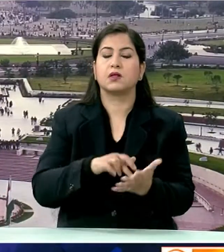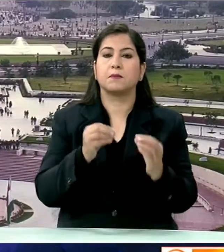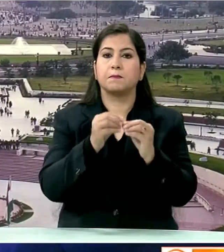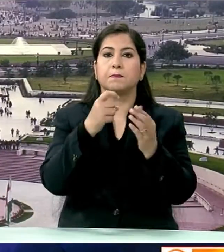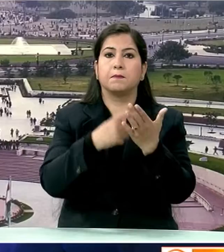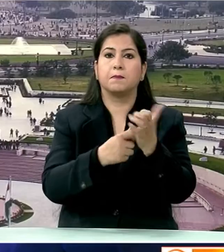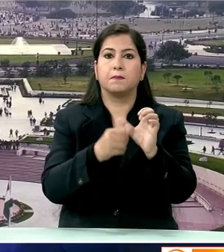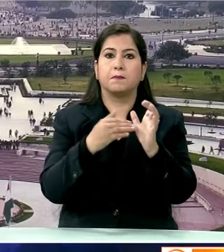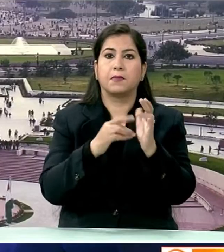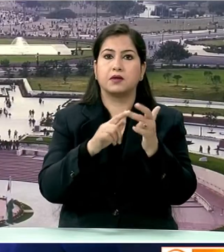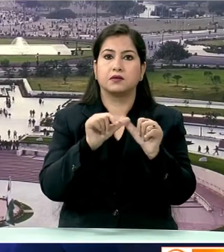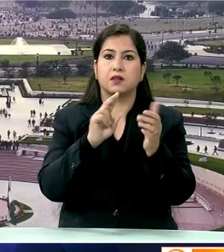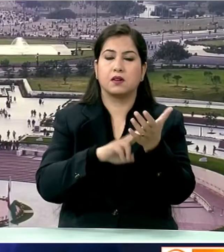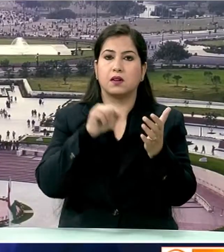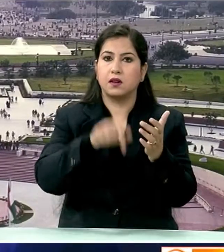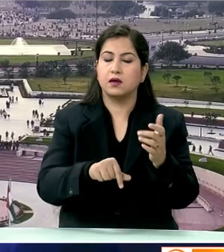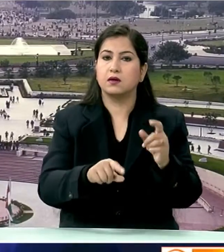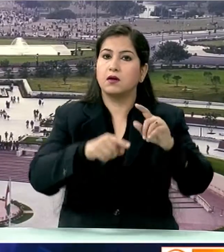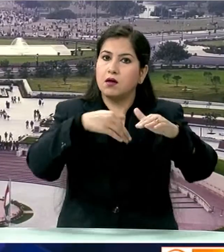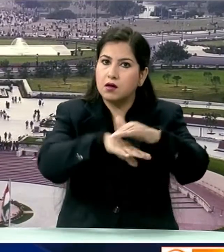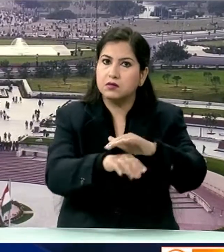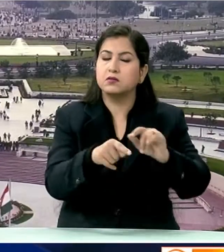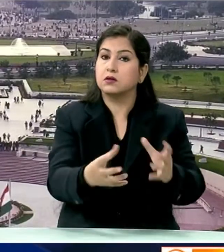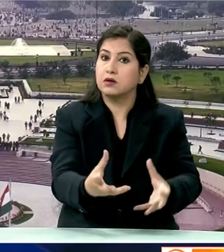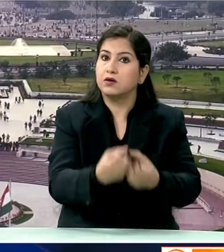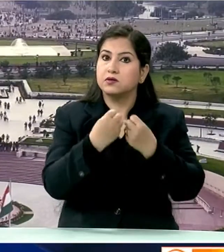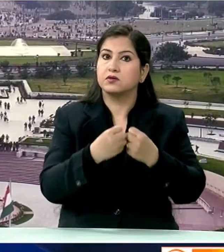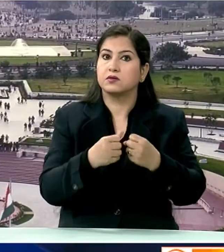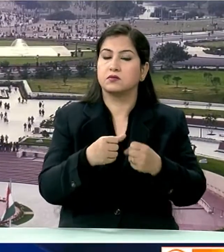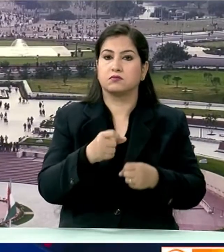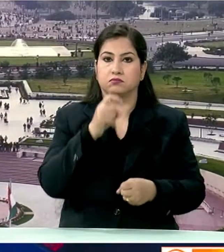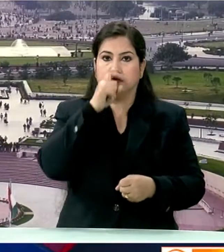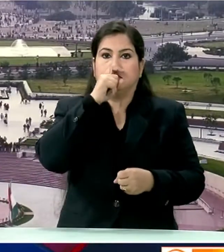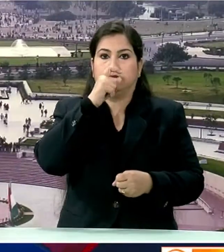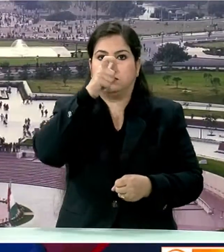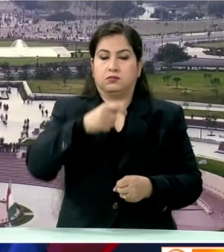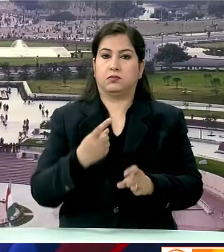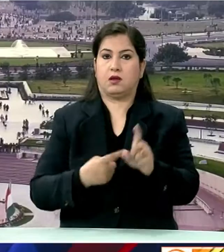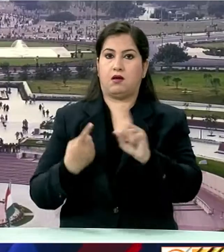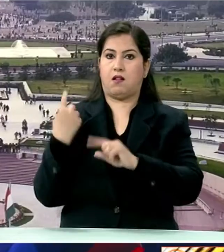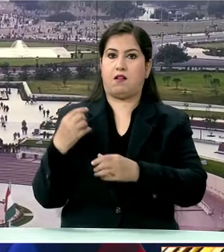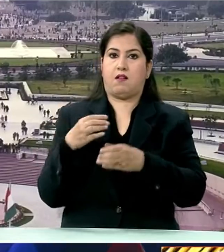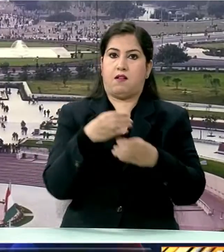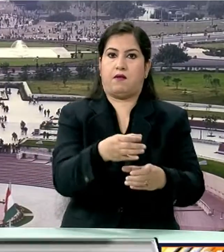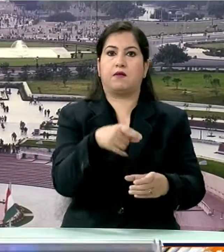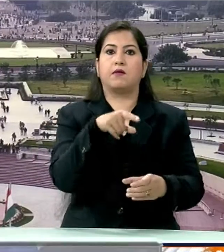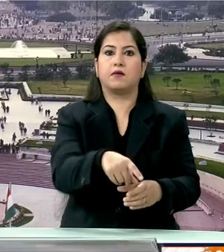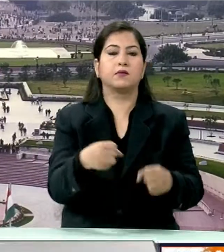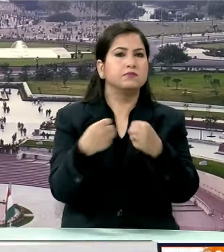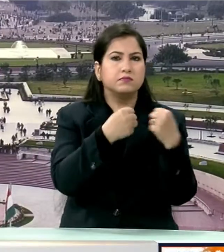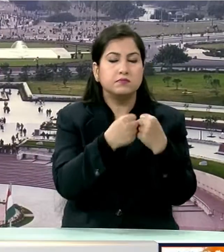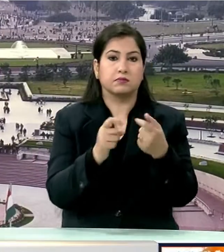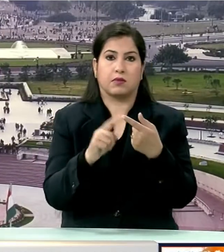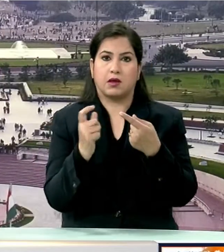Brazil's former president, Luiz Inácio Lula da Silva, received the status of Citizen of Honor yesterday for his commitment to the fight